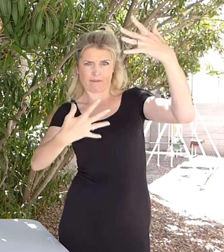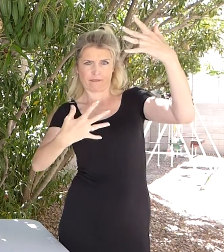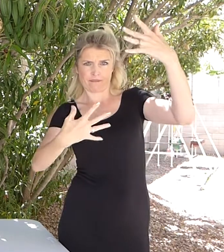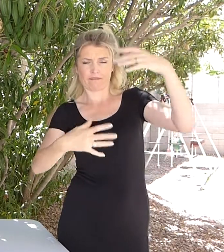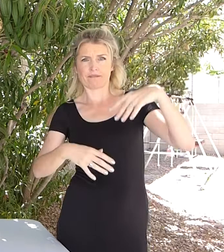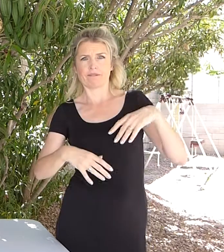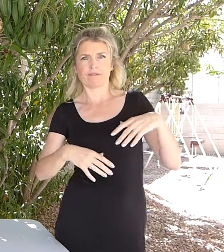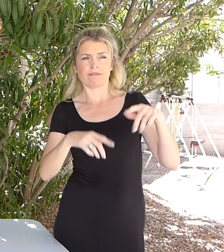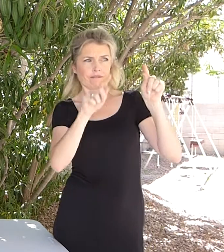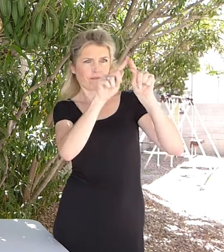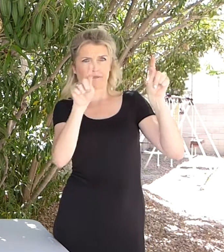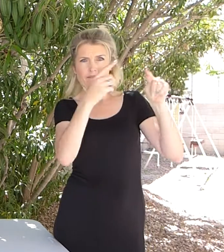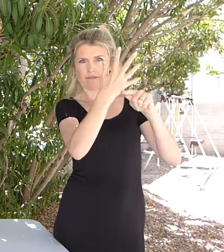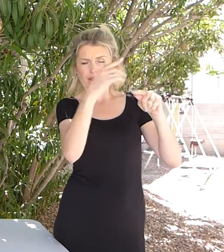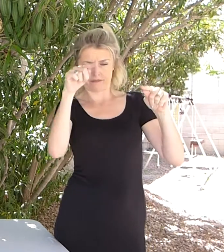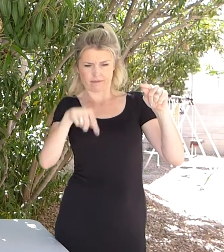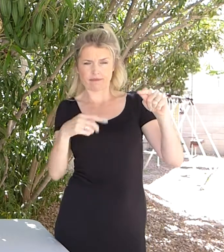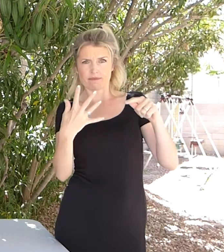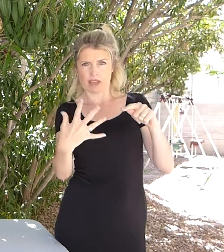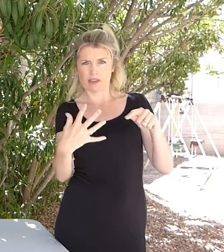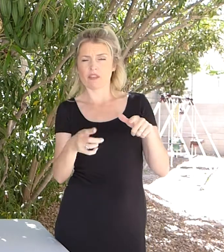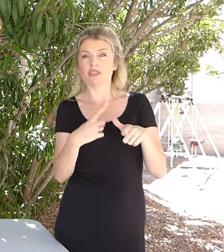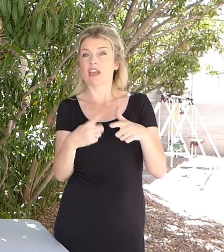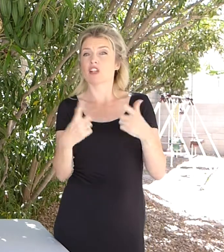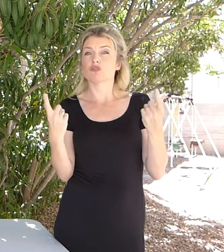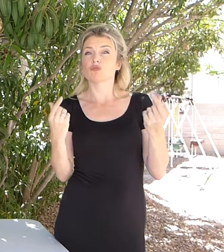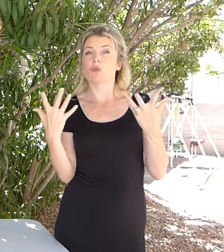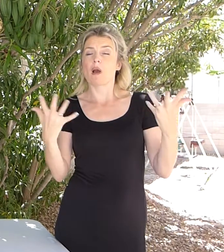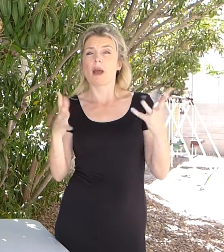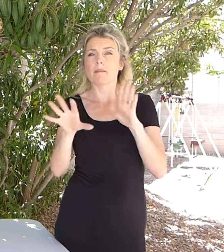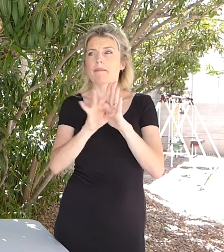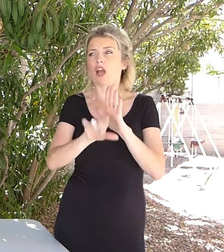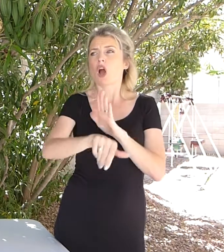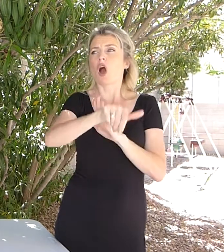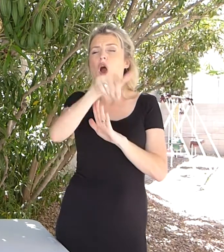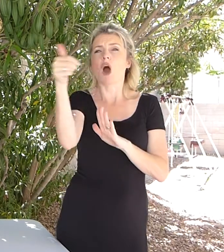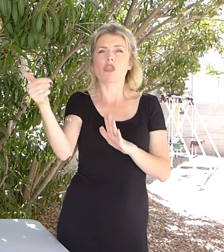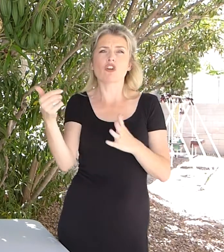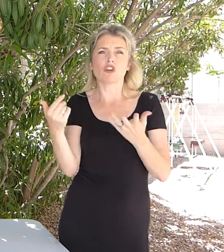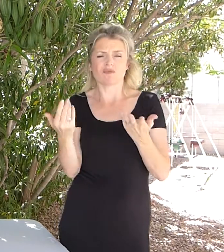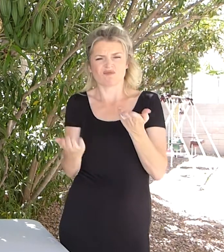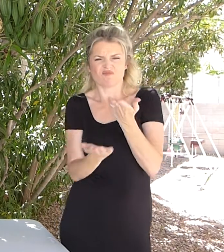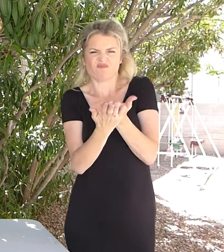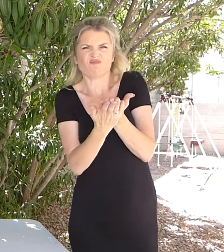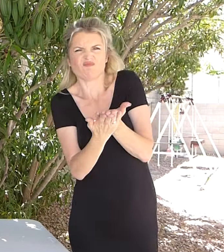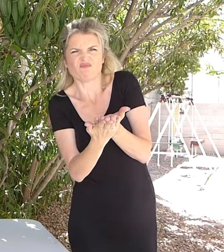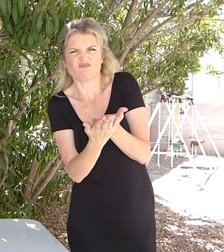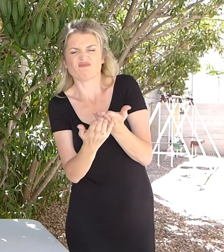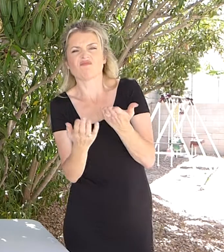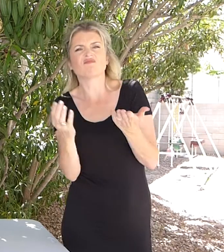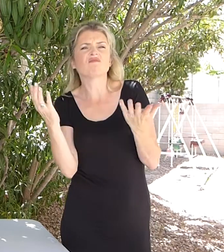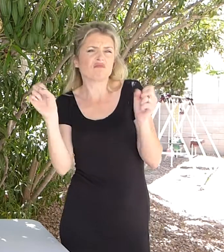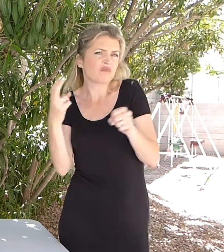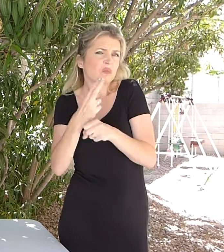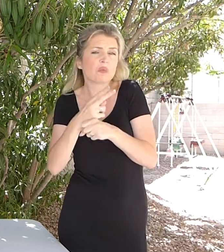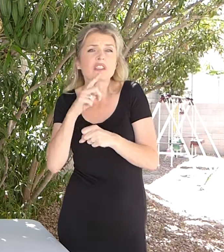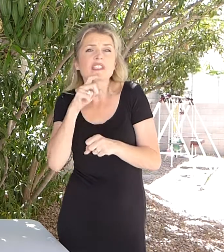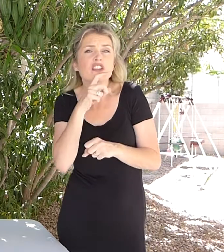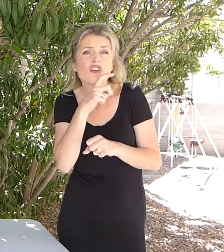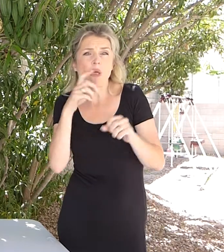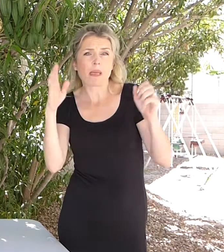step 2, you're going to get yourself something to back your paper on. Last time I showed you that you could use like a cereal box like